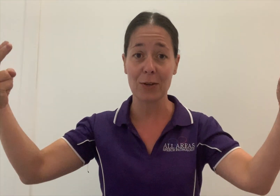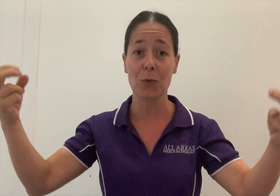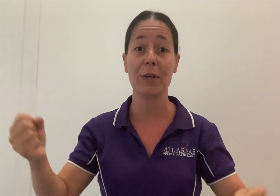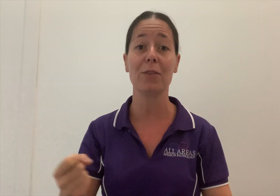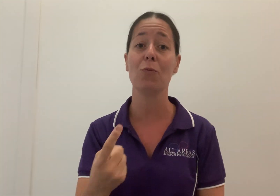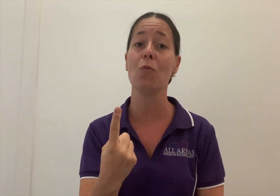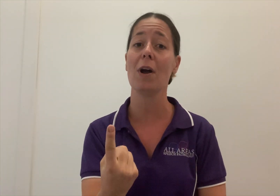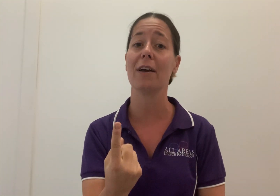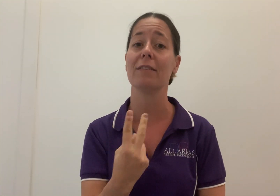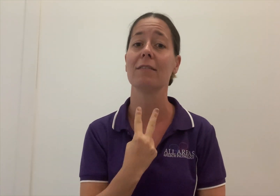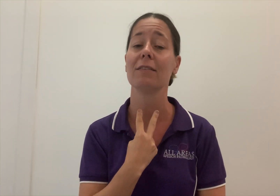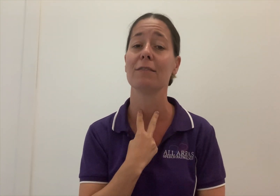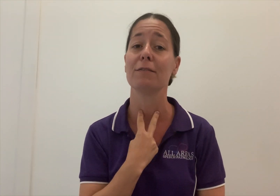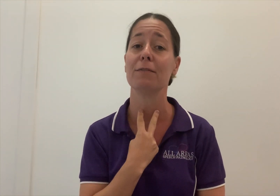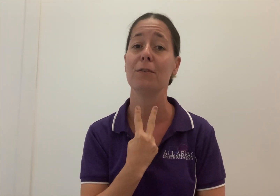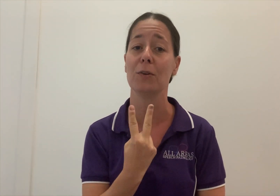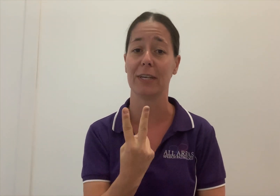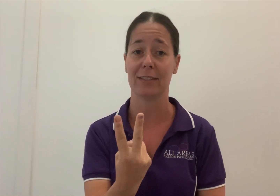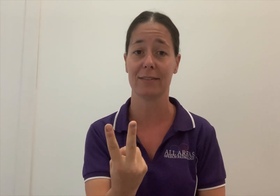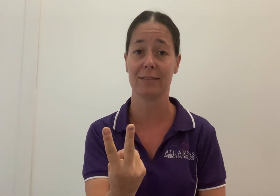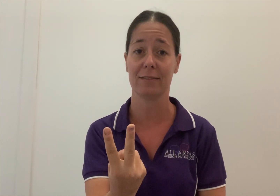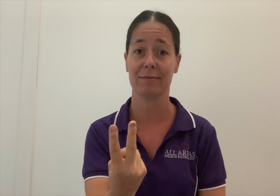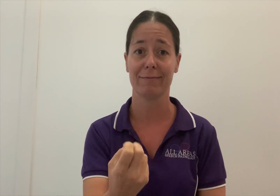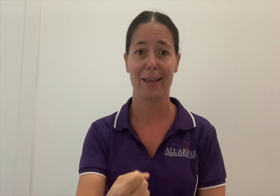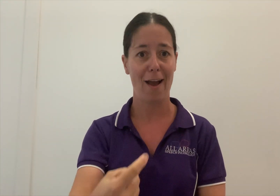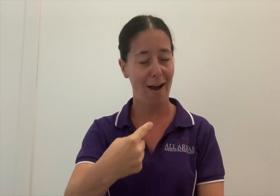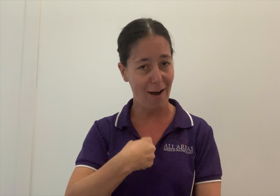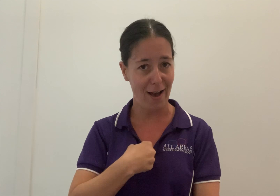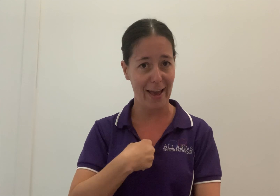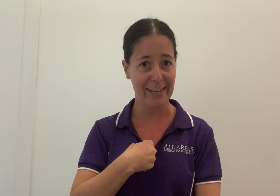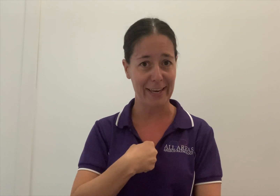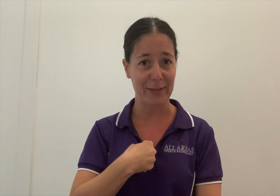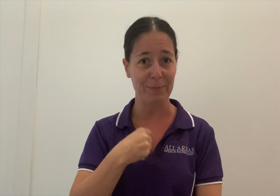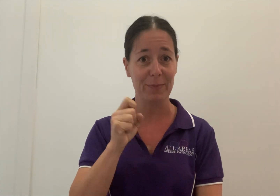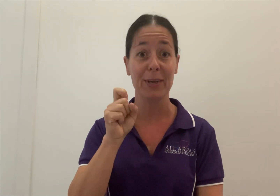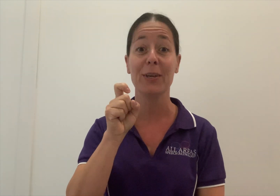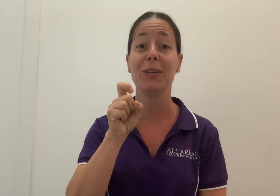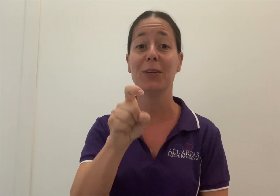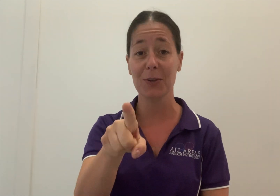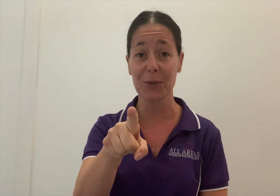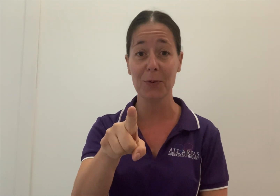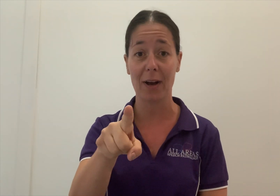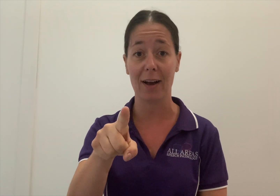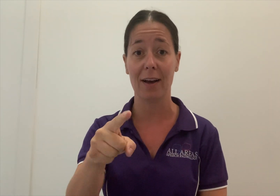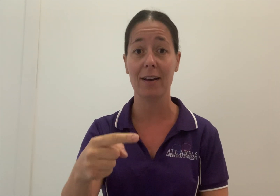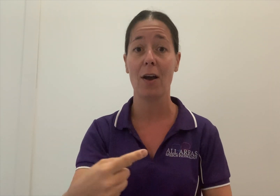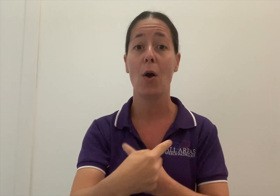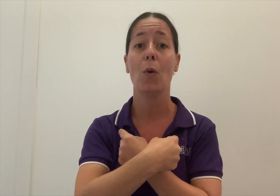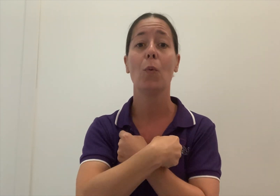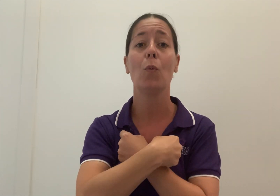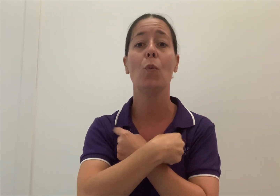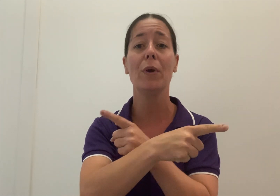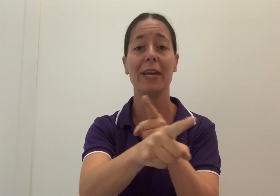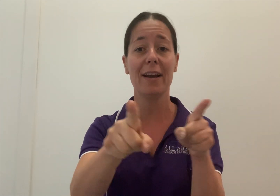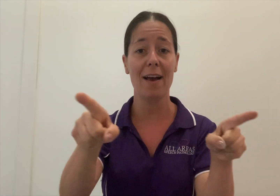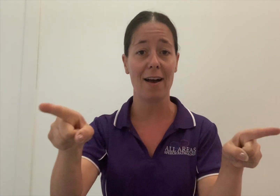with one voice. I am, you are, we